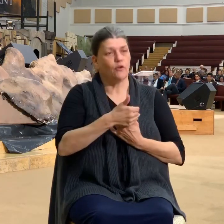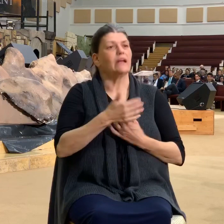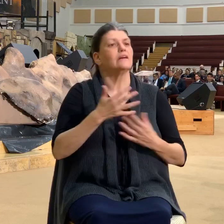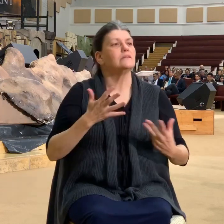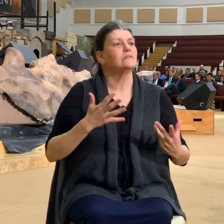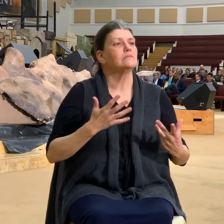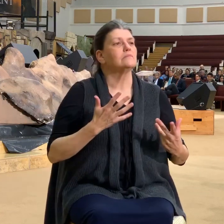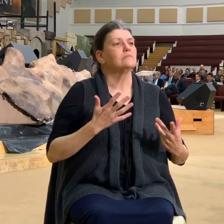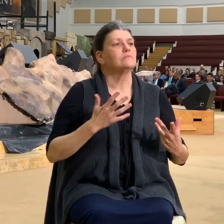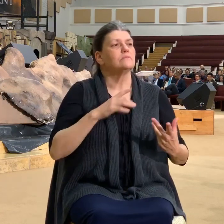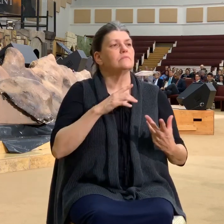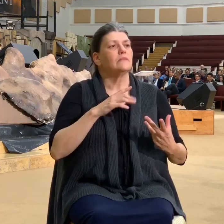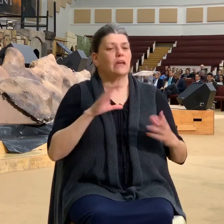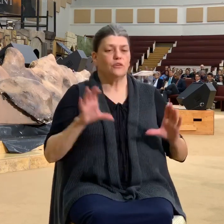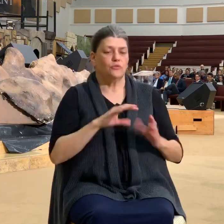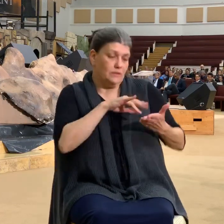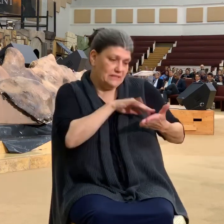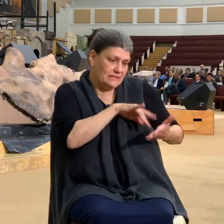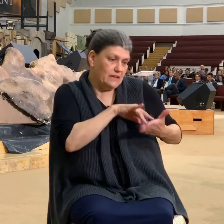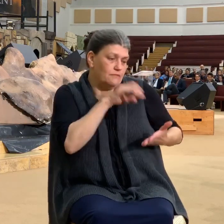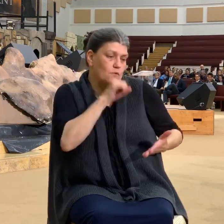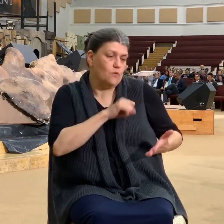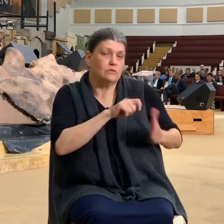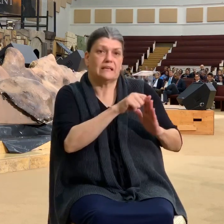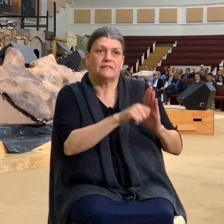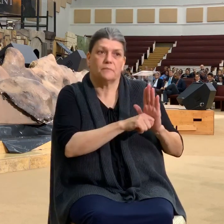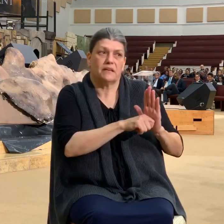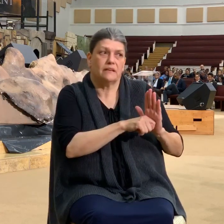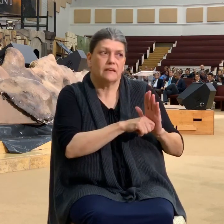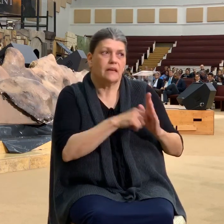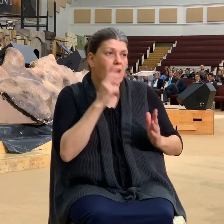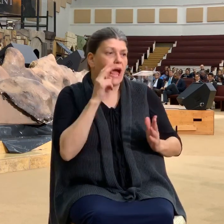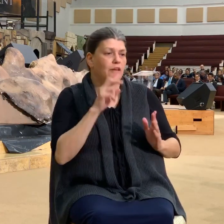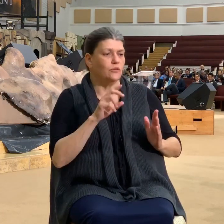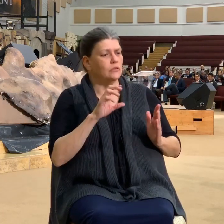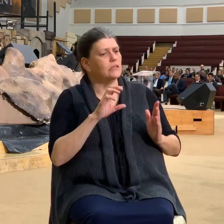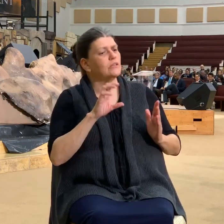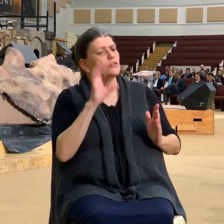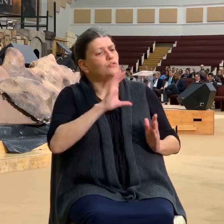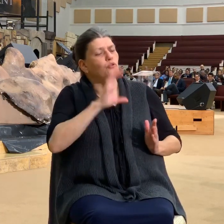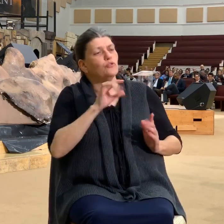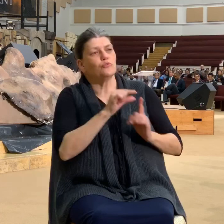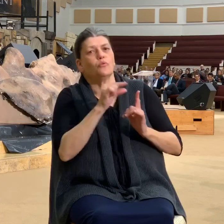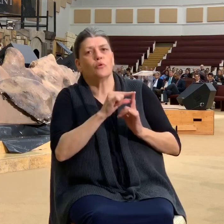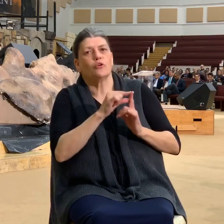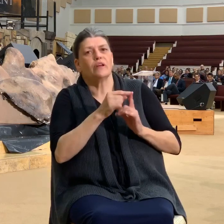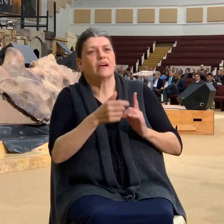you look up where the word covered, covering, where it is